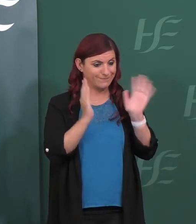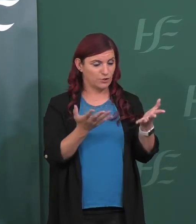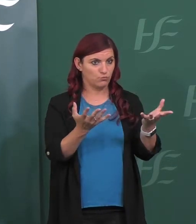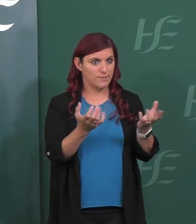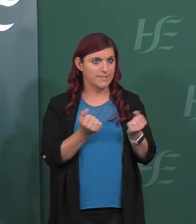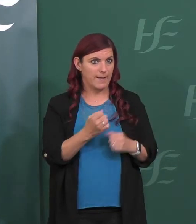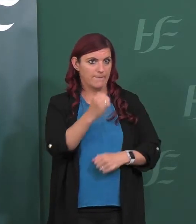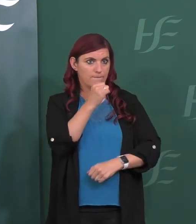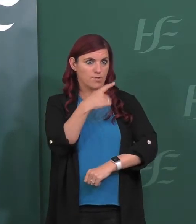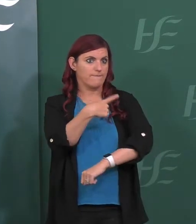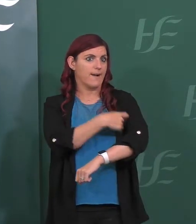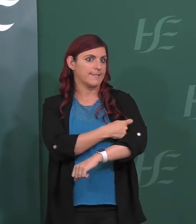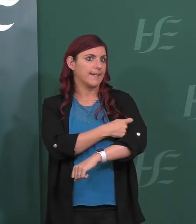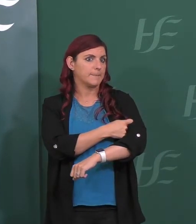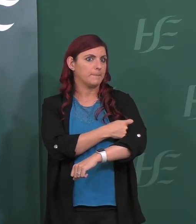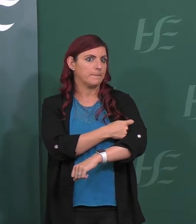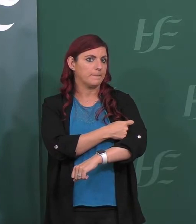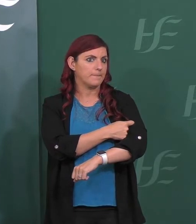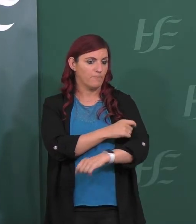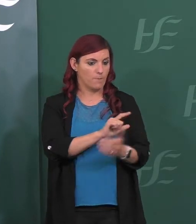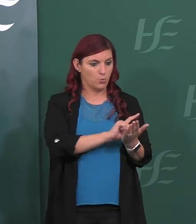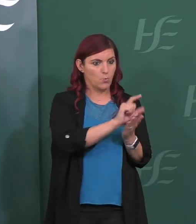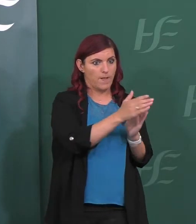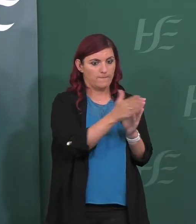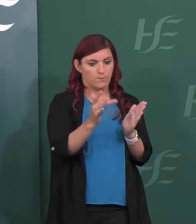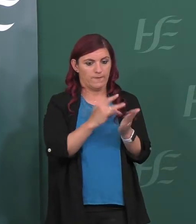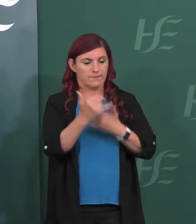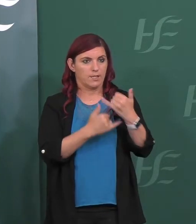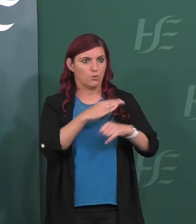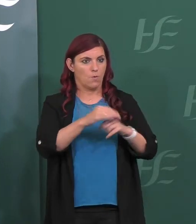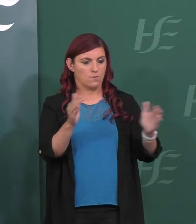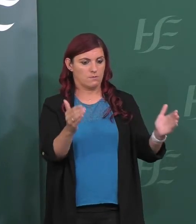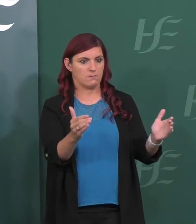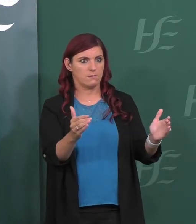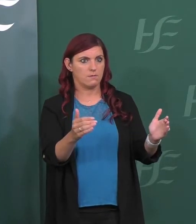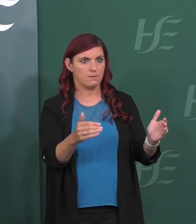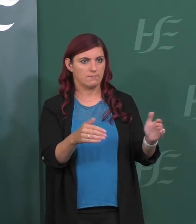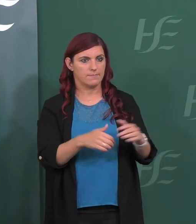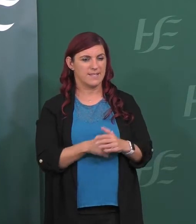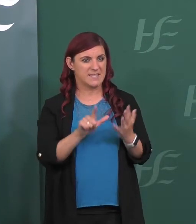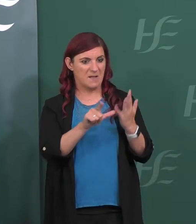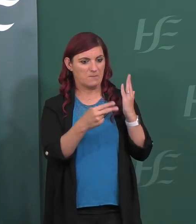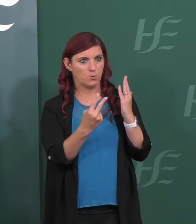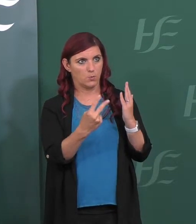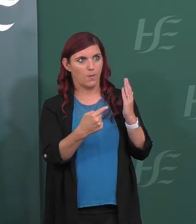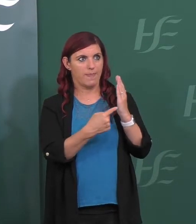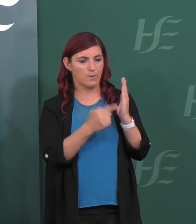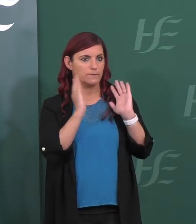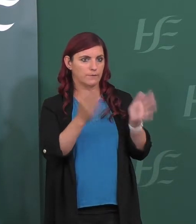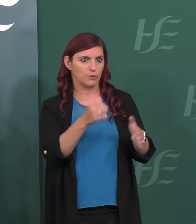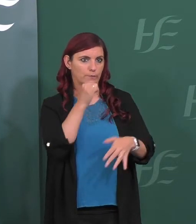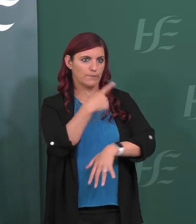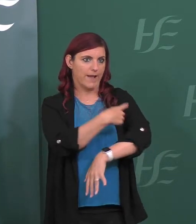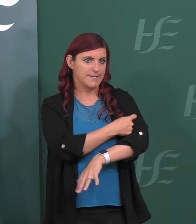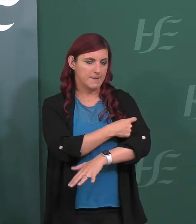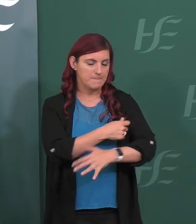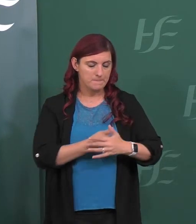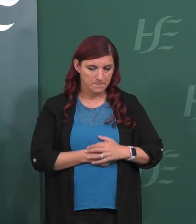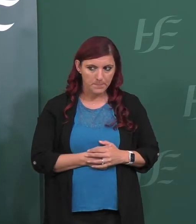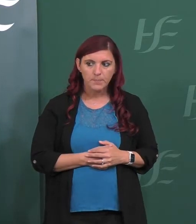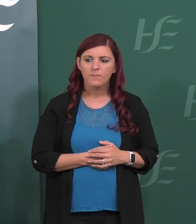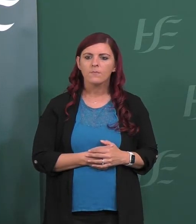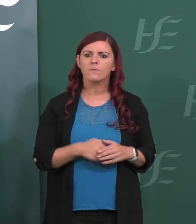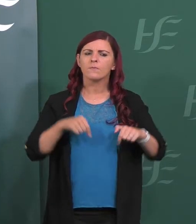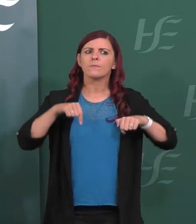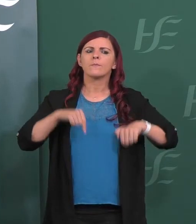administered a vaccine in that 12 to 15-year age population. But today I would like to make a